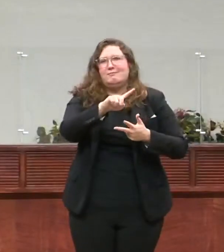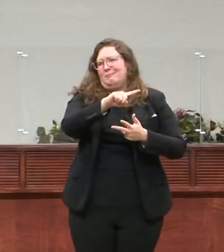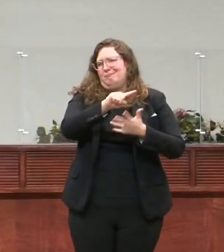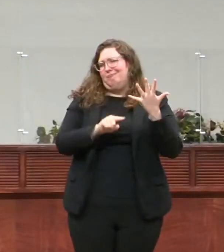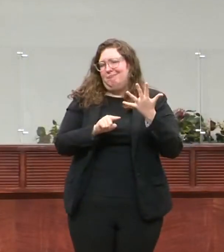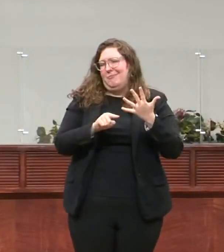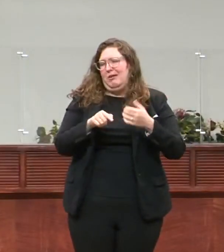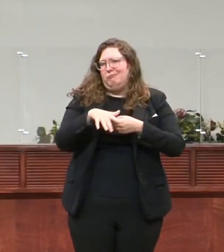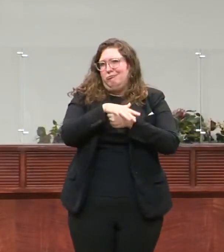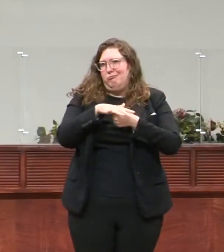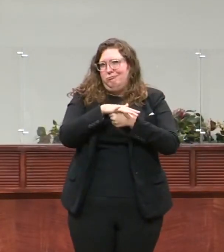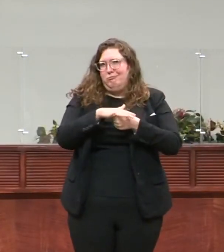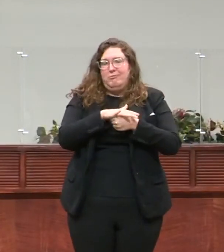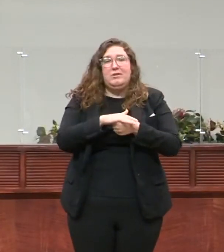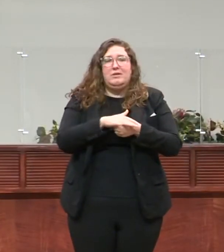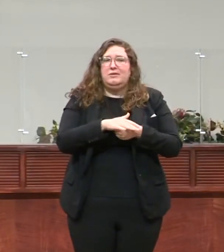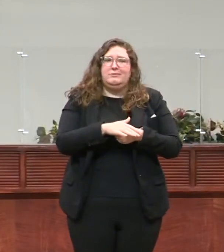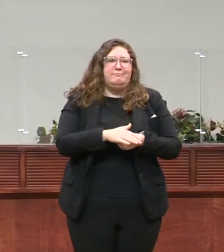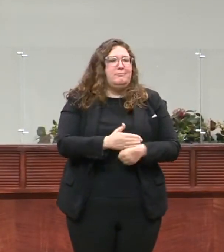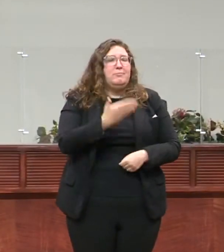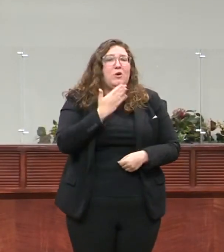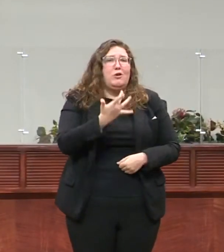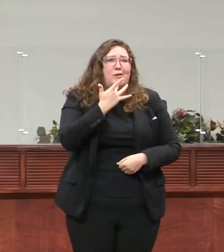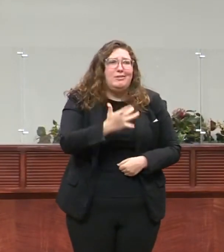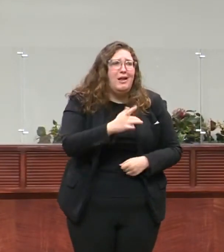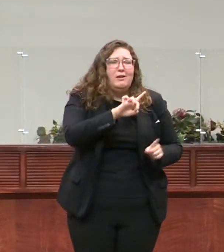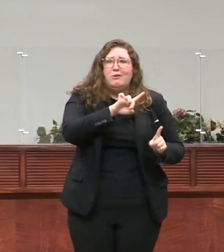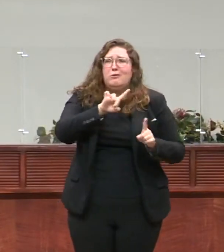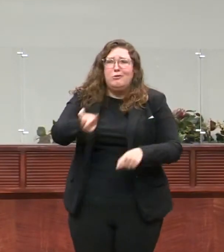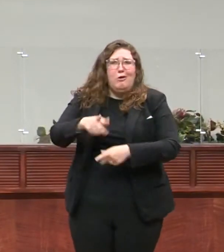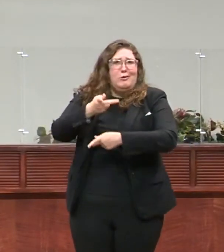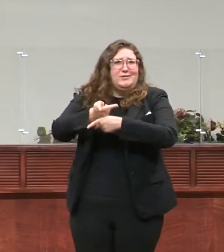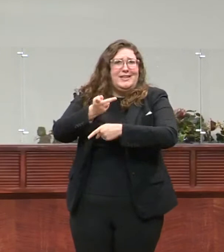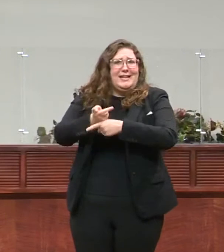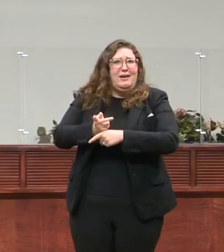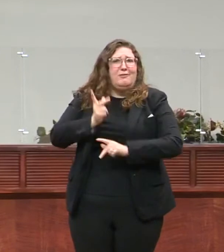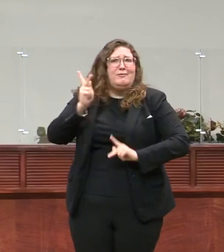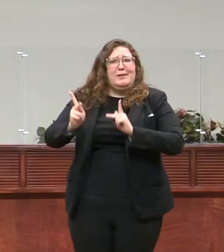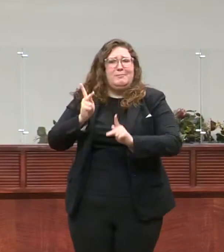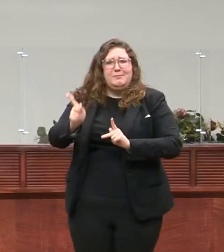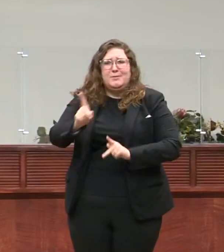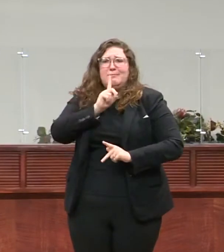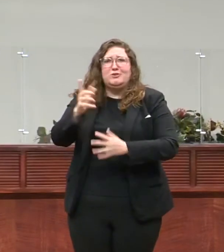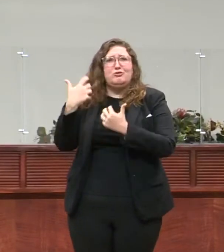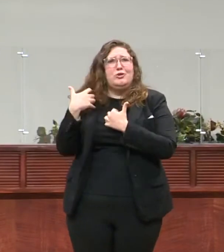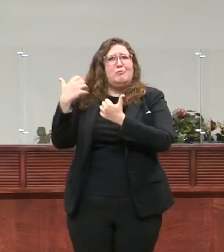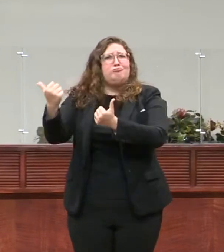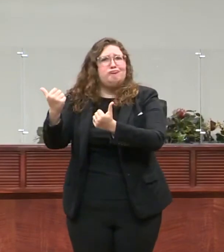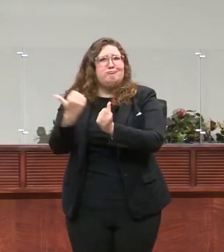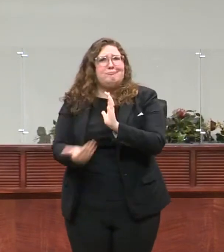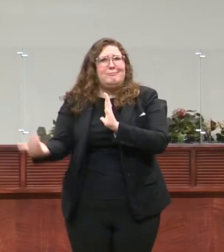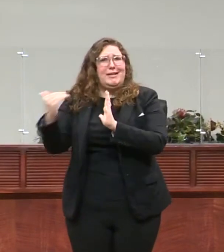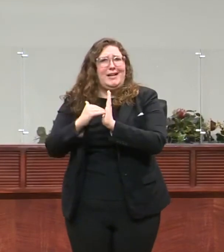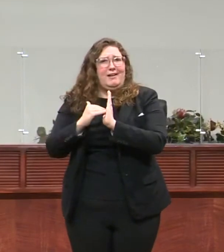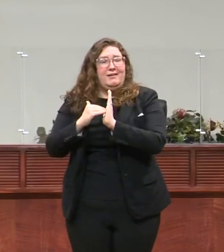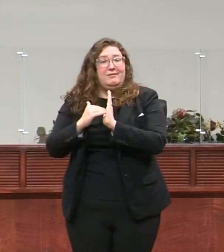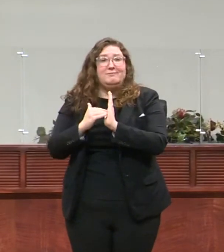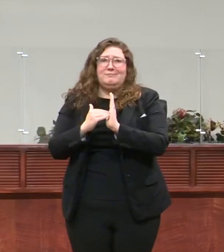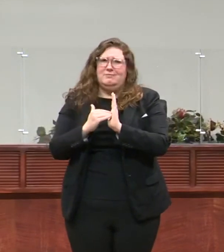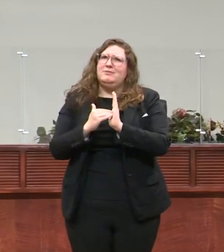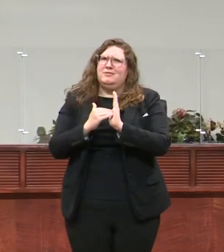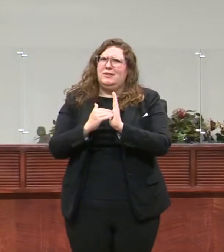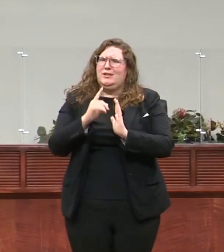they help hurricane-stricken residents recover from this historic storm. Ironically, this also marks